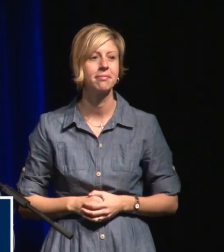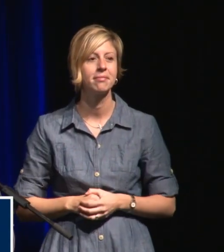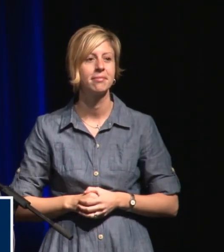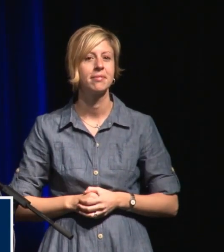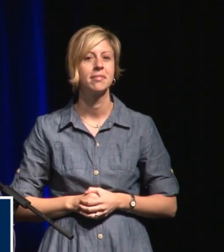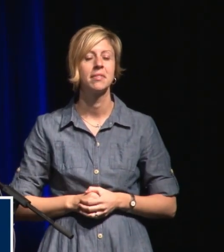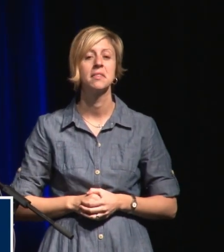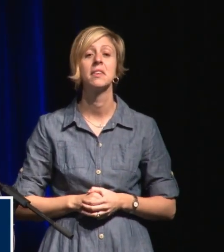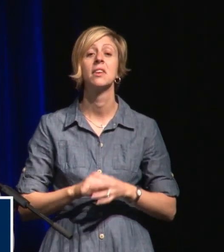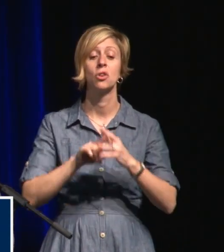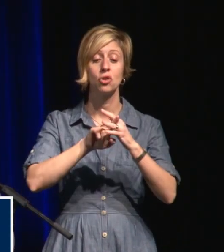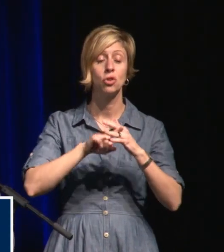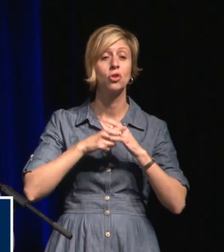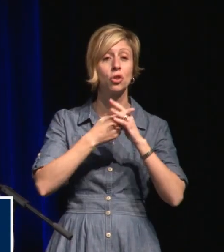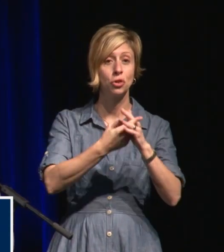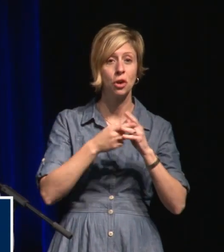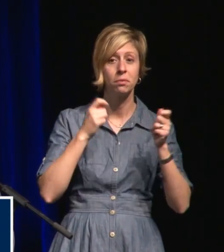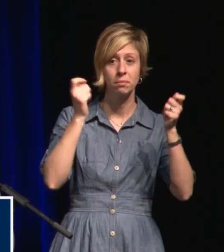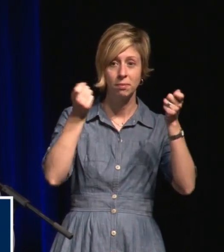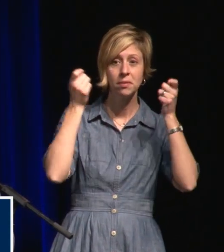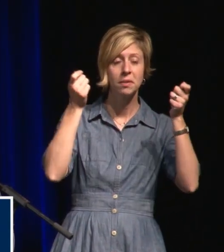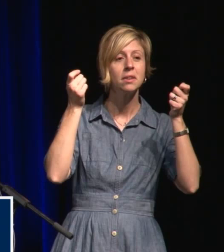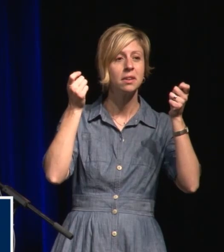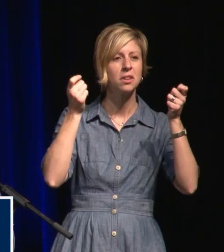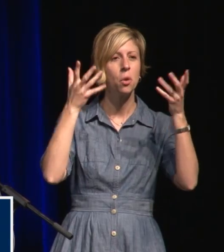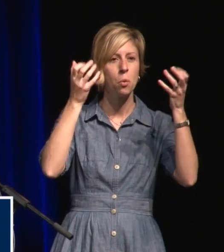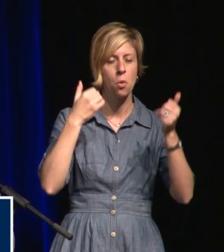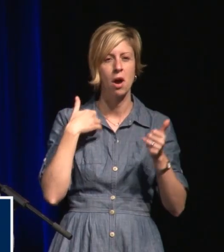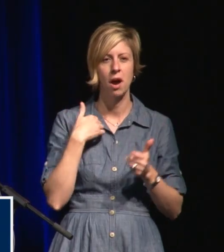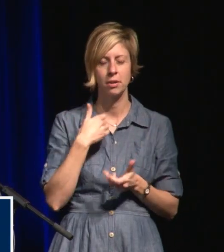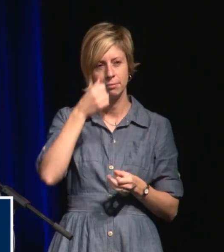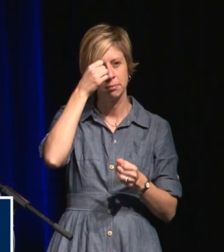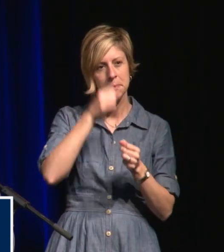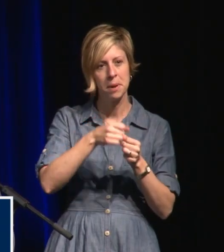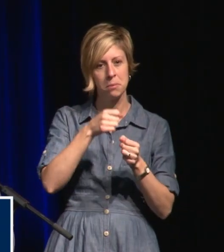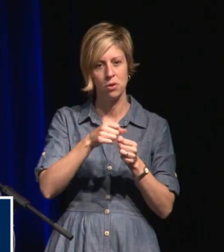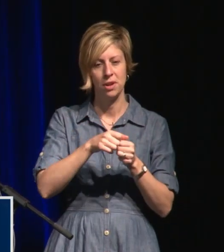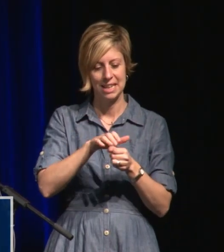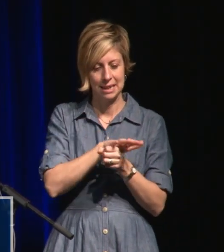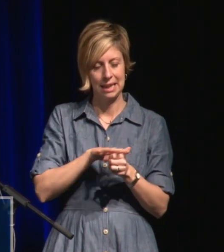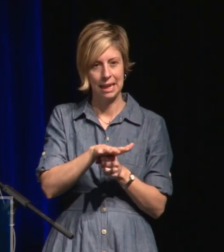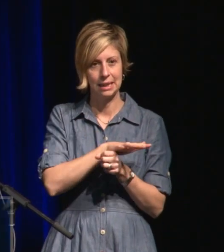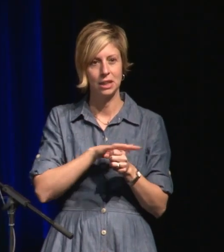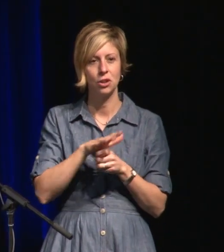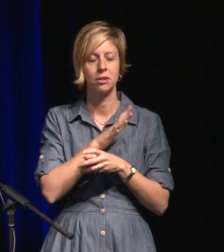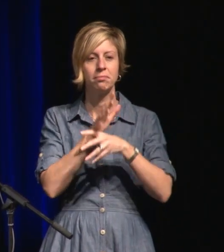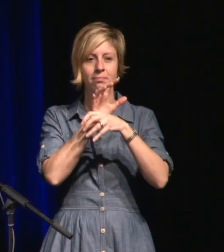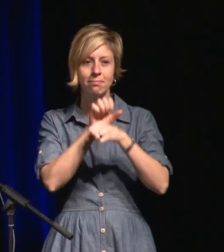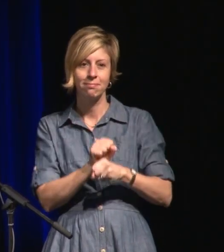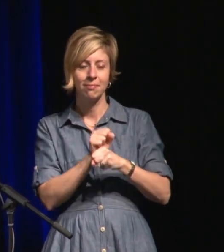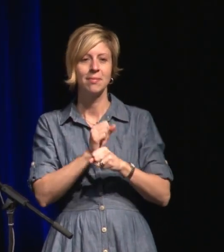like to acknowledge that we are located on traditional Mi'kmaq territory, Jalasi.